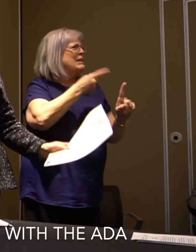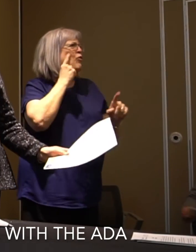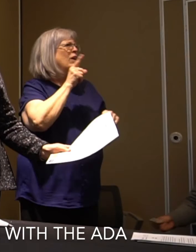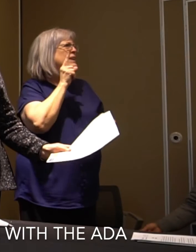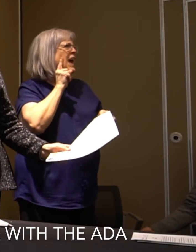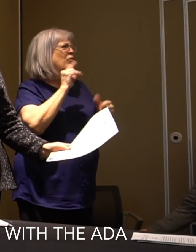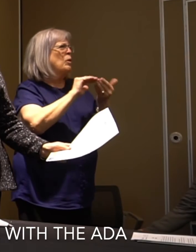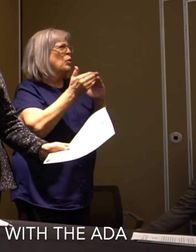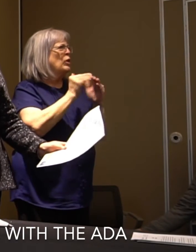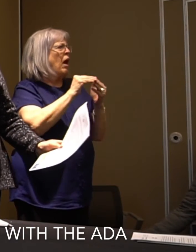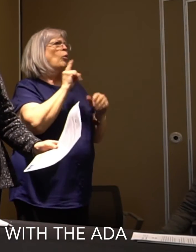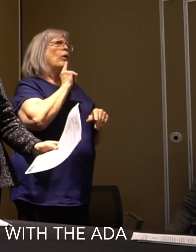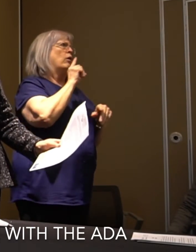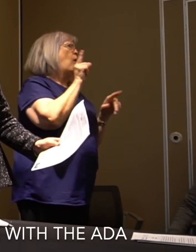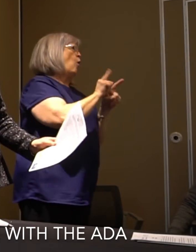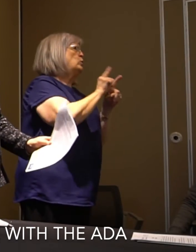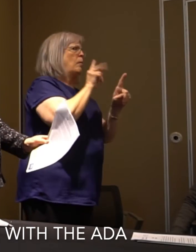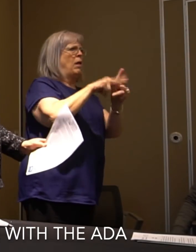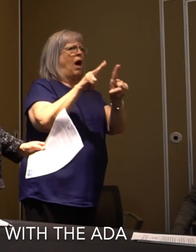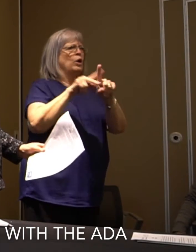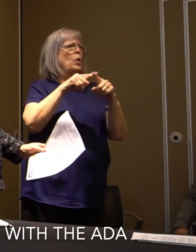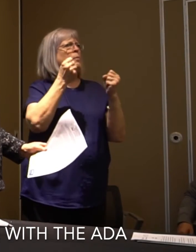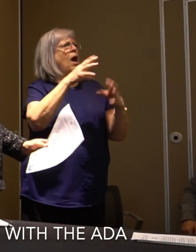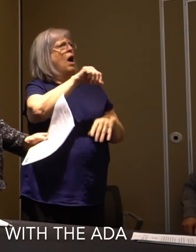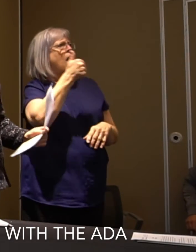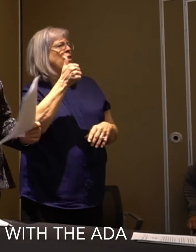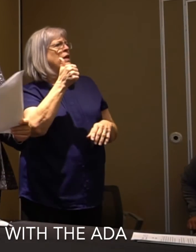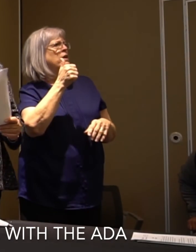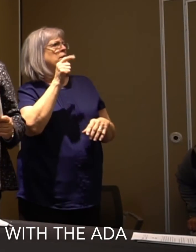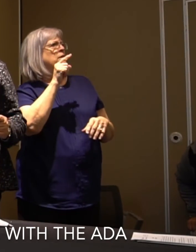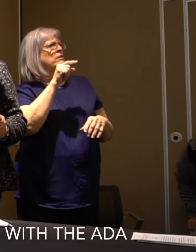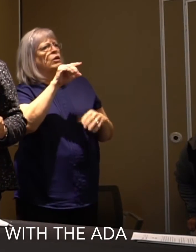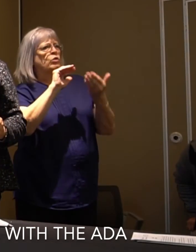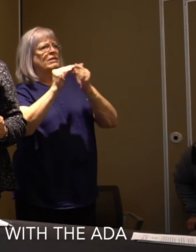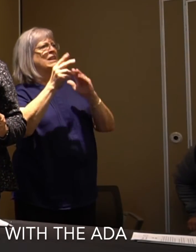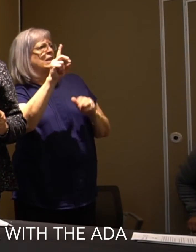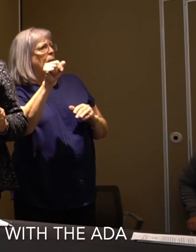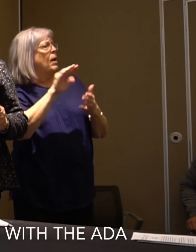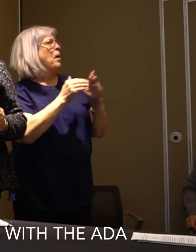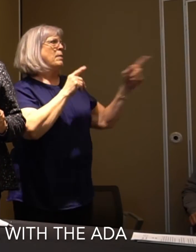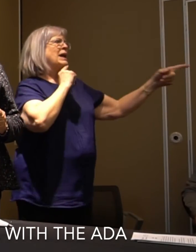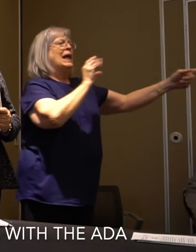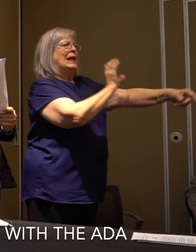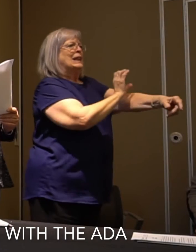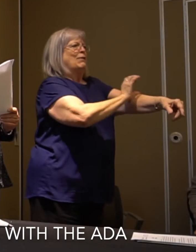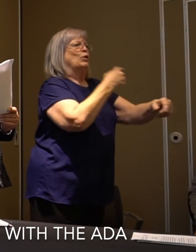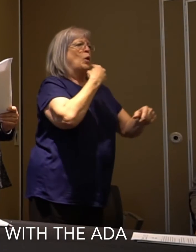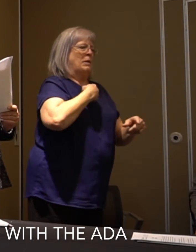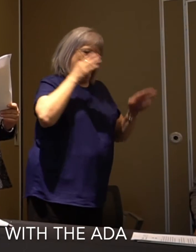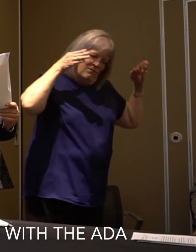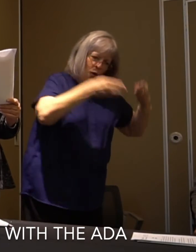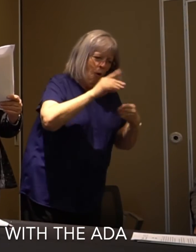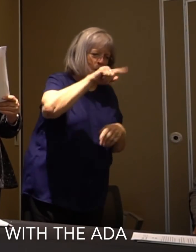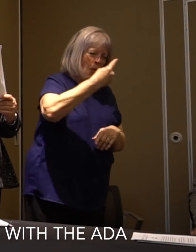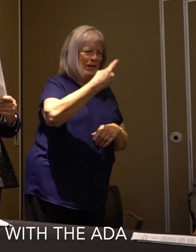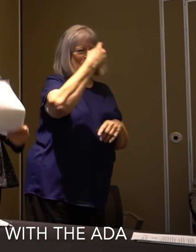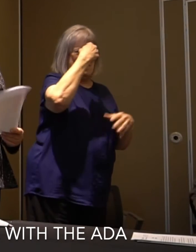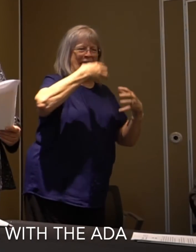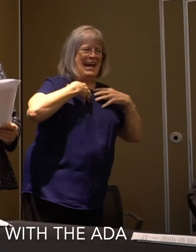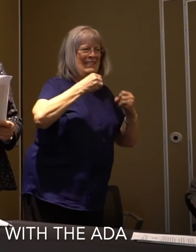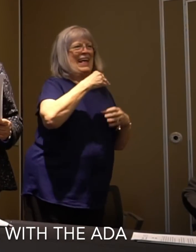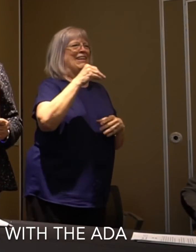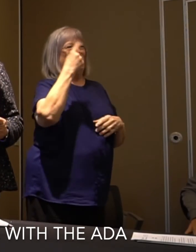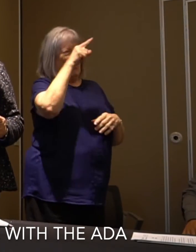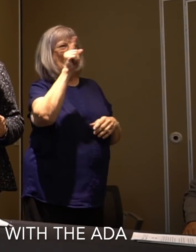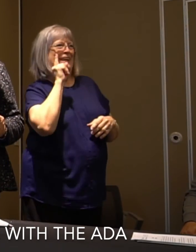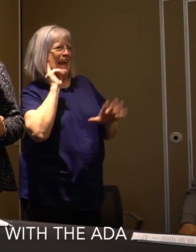other disabilities as well, but Cliff has told me I can only talk about mental health and deaf services, so